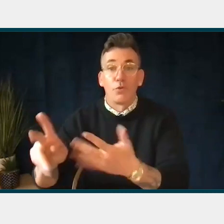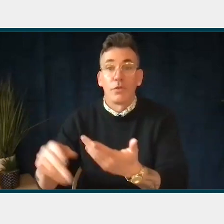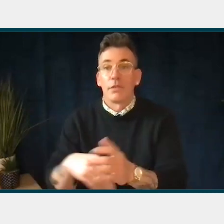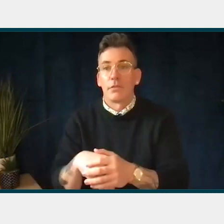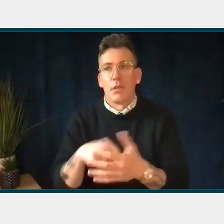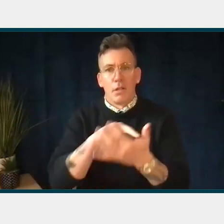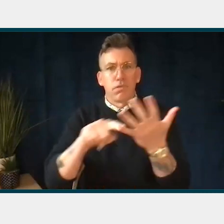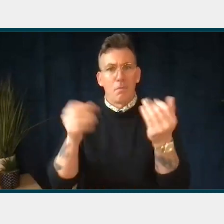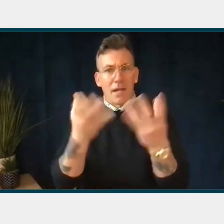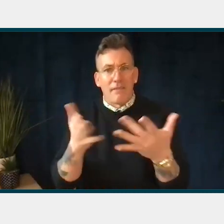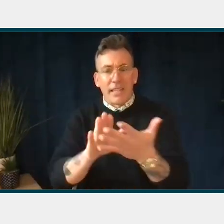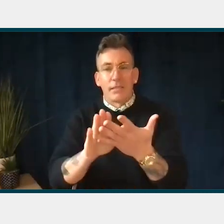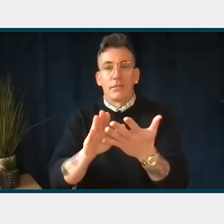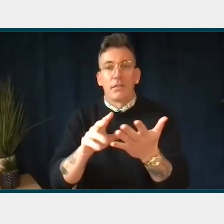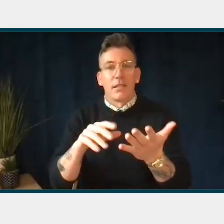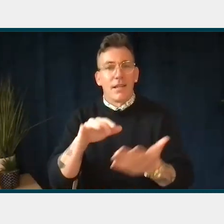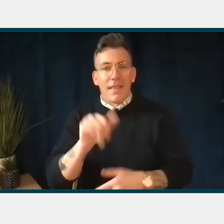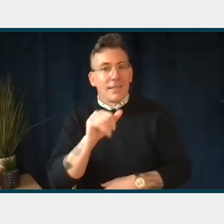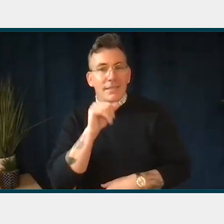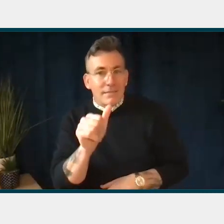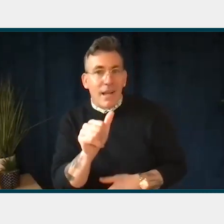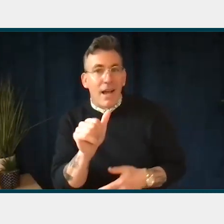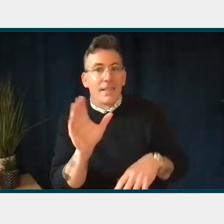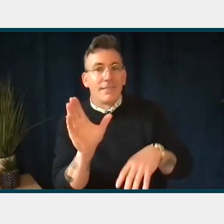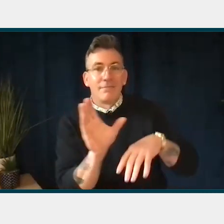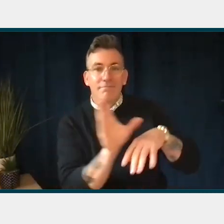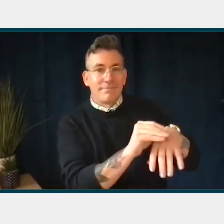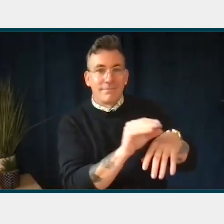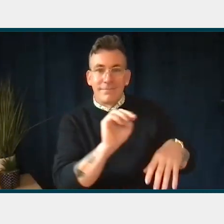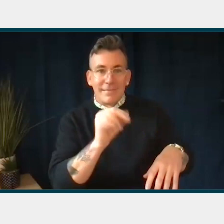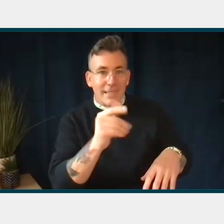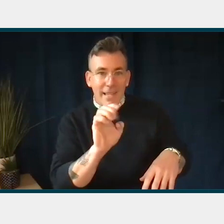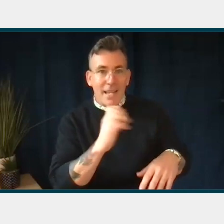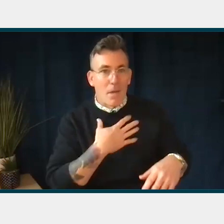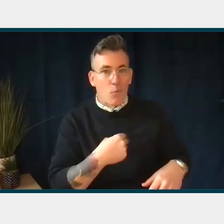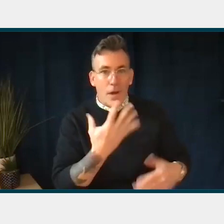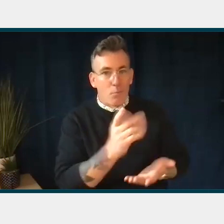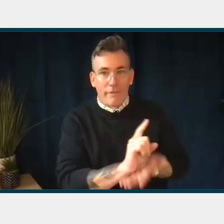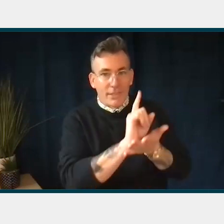unjust pay, employment opportunities, etc. Many things I faced.